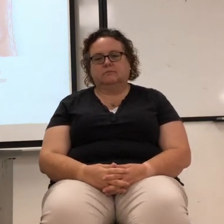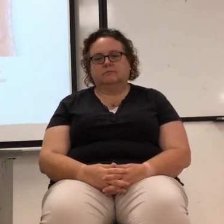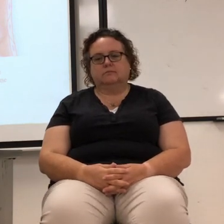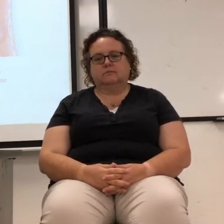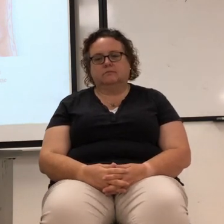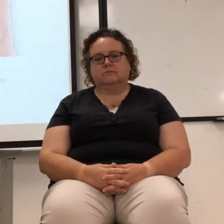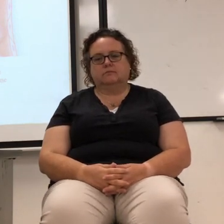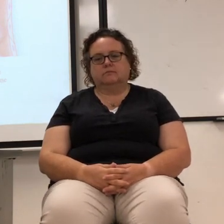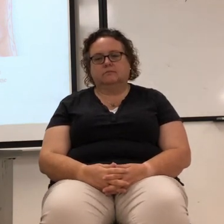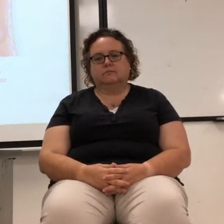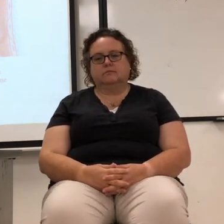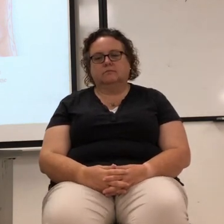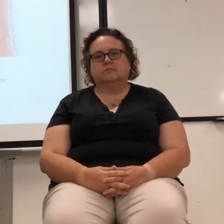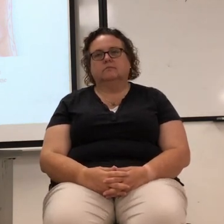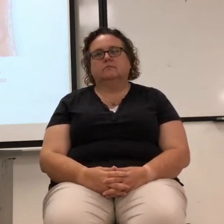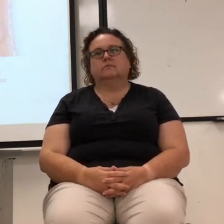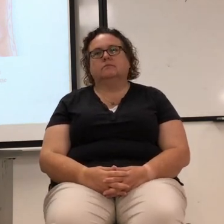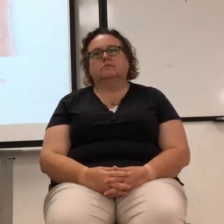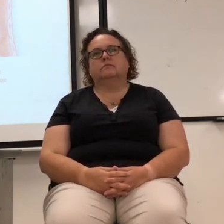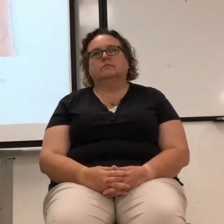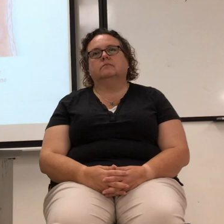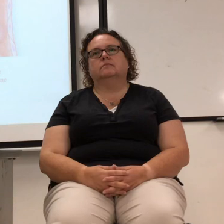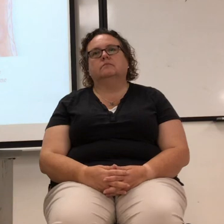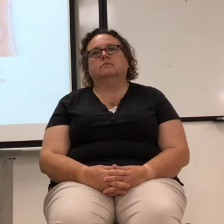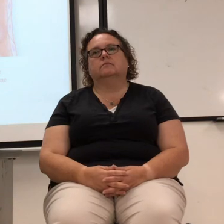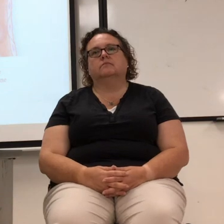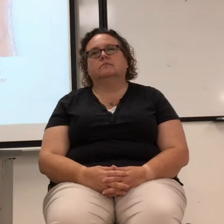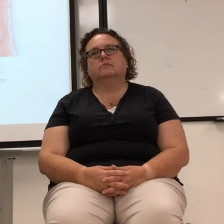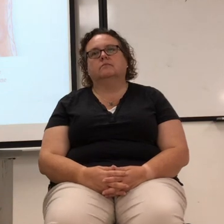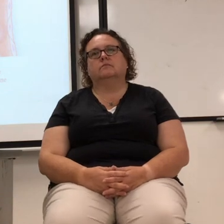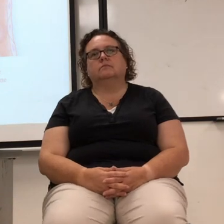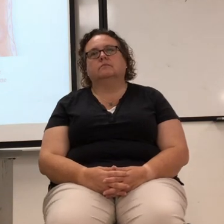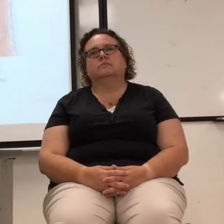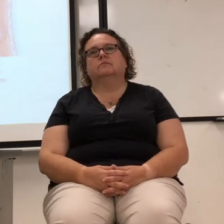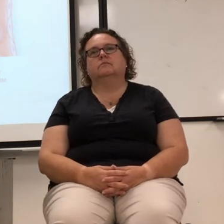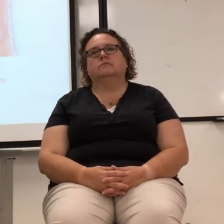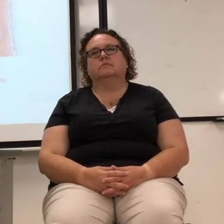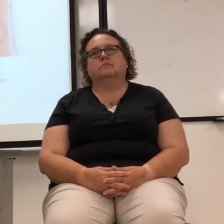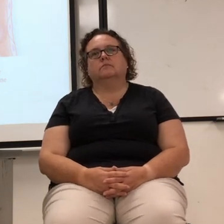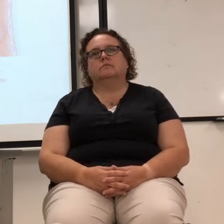By the action of this pump, well, basically you're pumping out sodium.